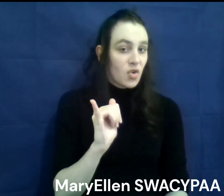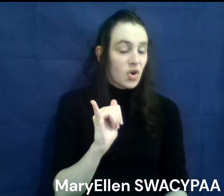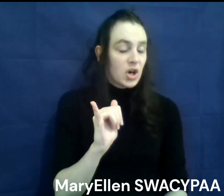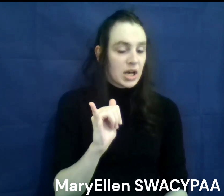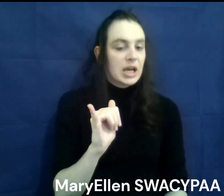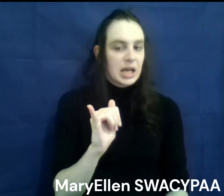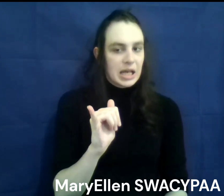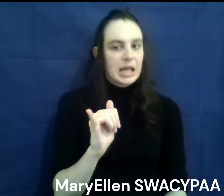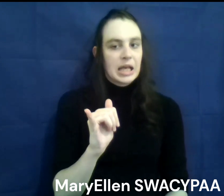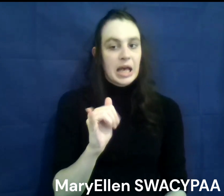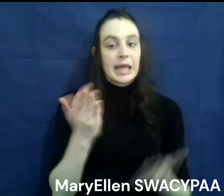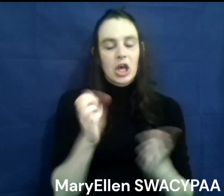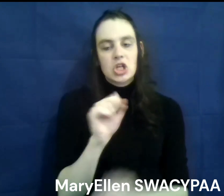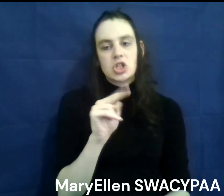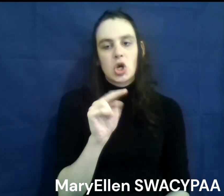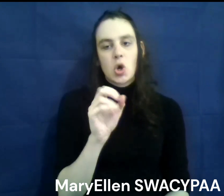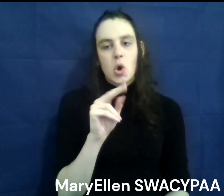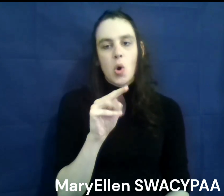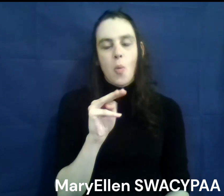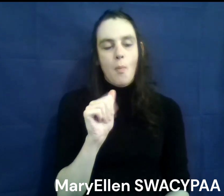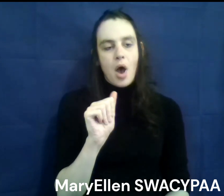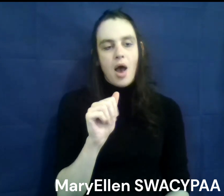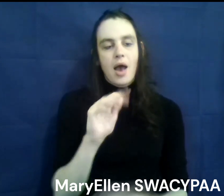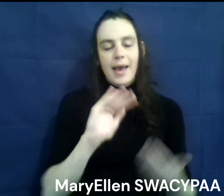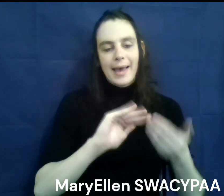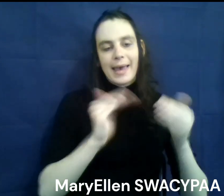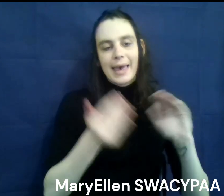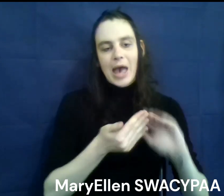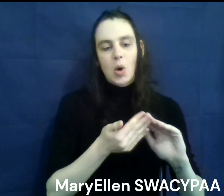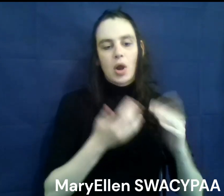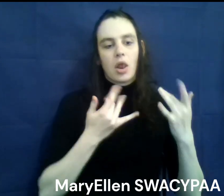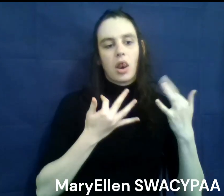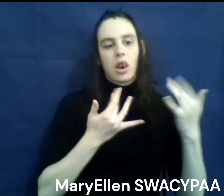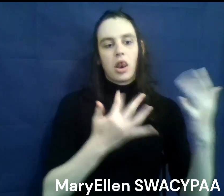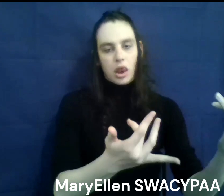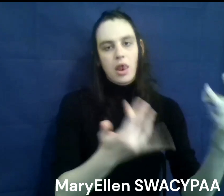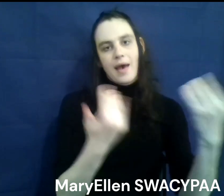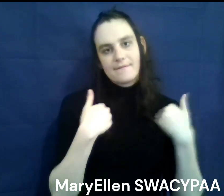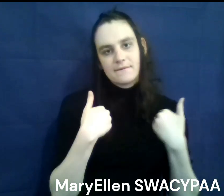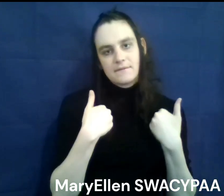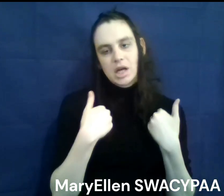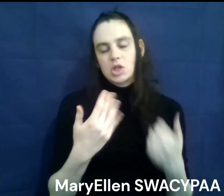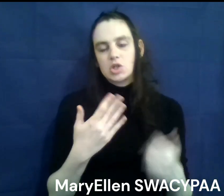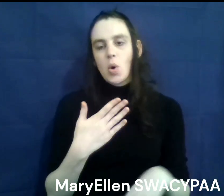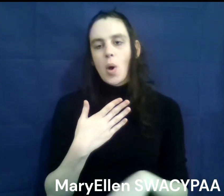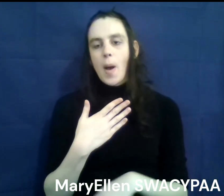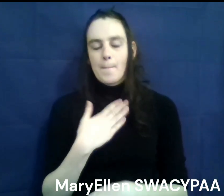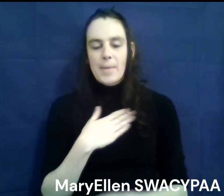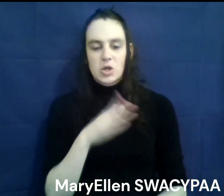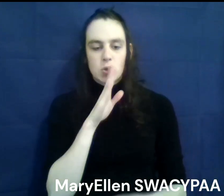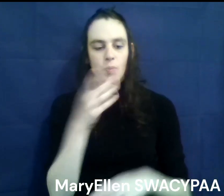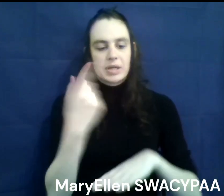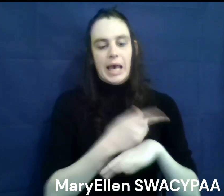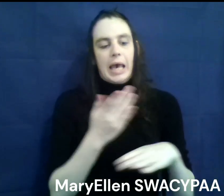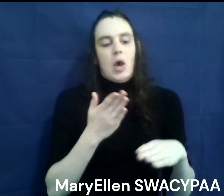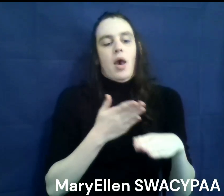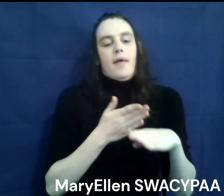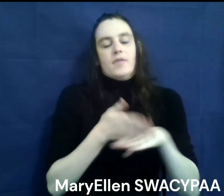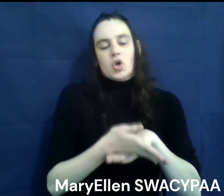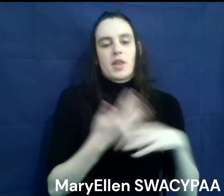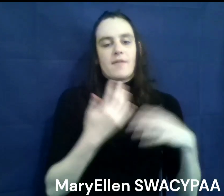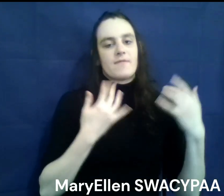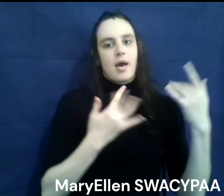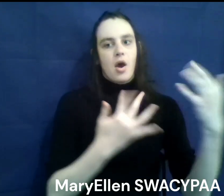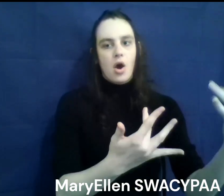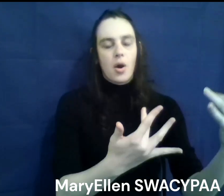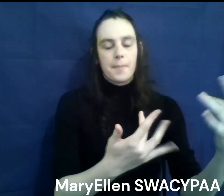County. Um, and so my sobriety date came right after the fires. But that Easter